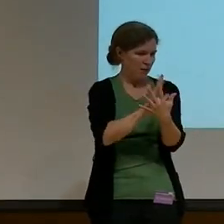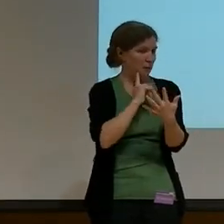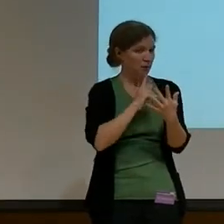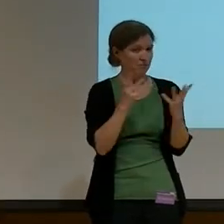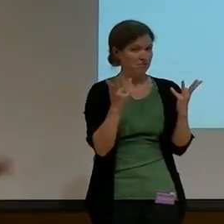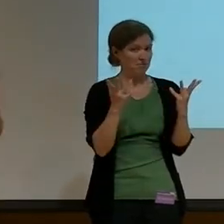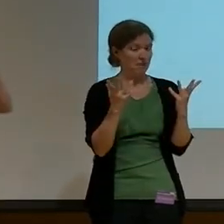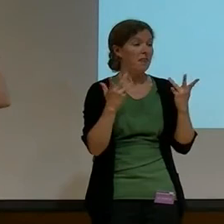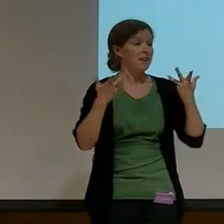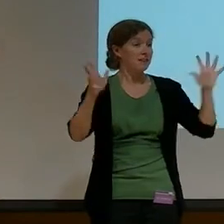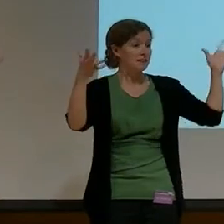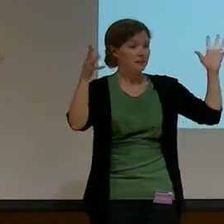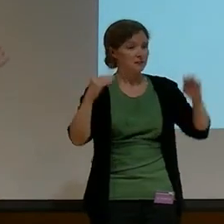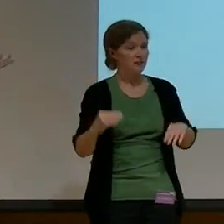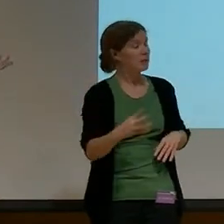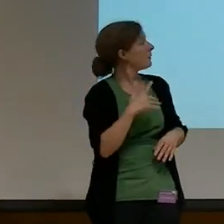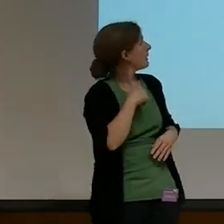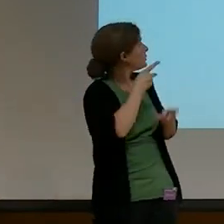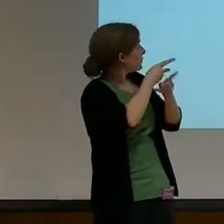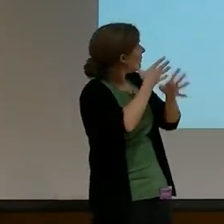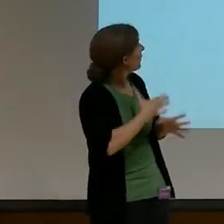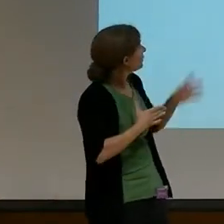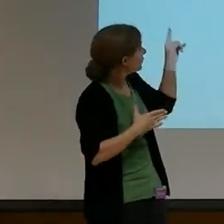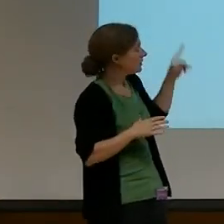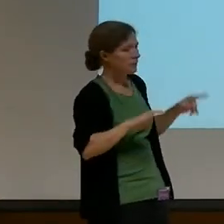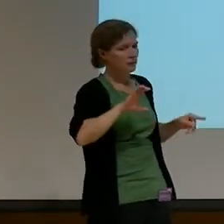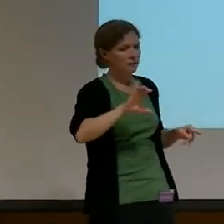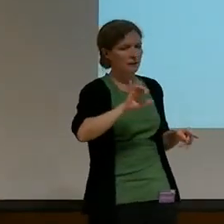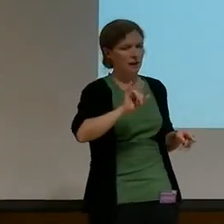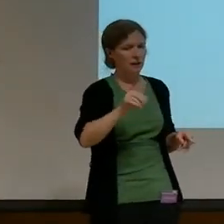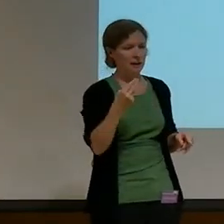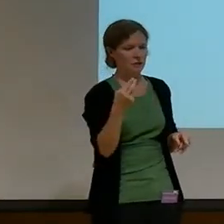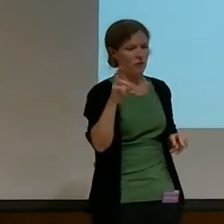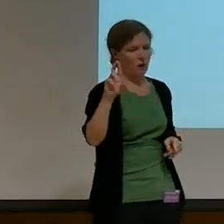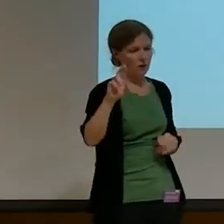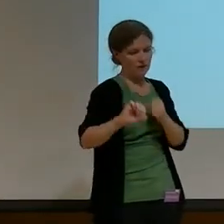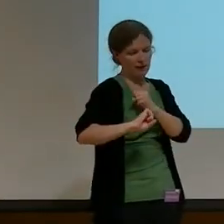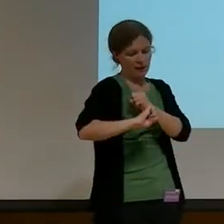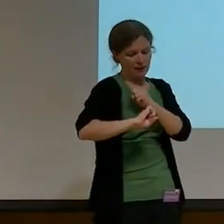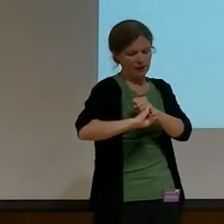think that's it. Those are my supervisors, funded by CIHR. And